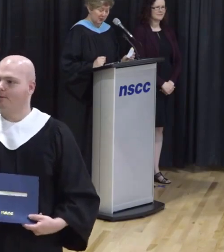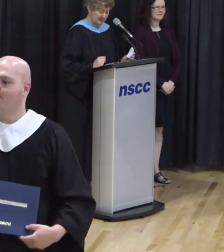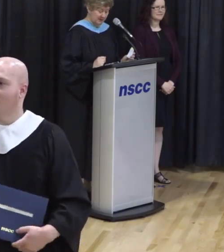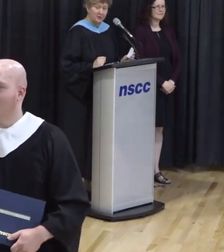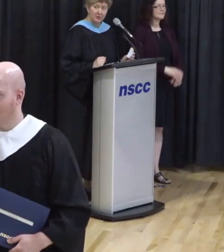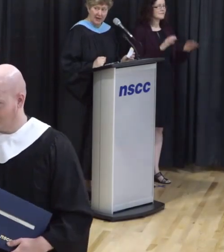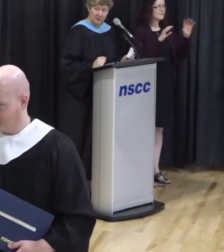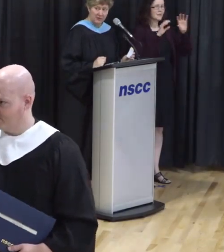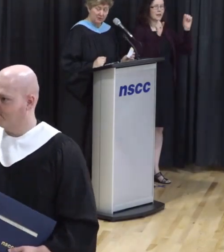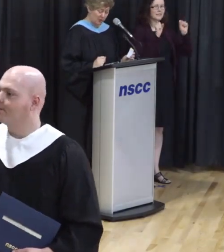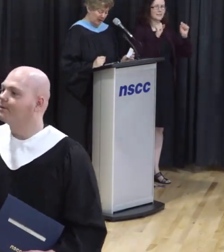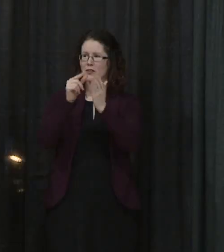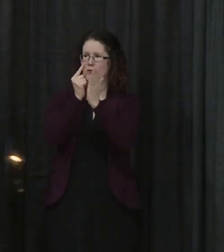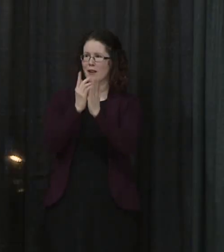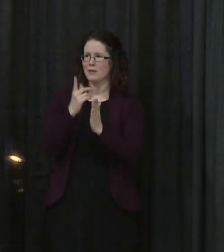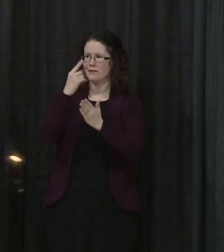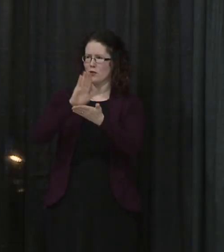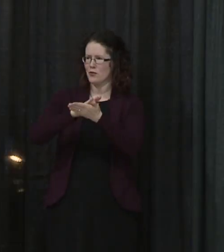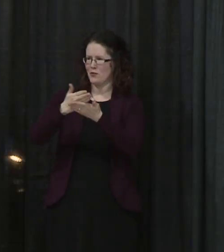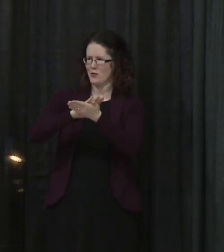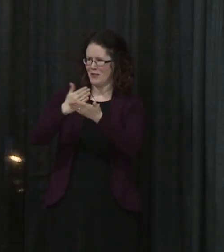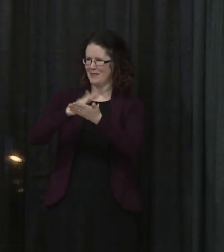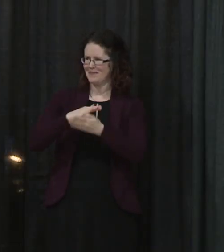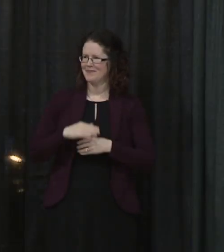Mr. President, the graduate in cooking.